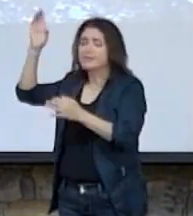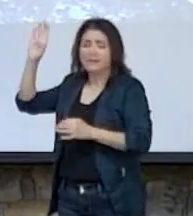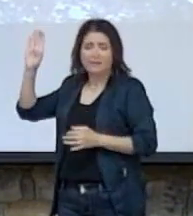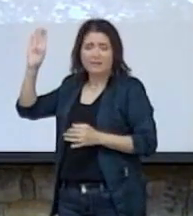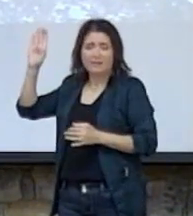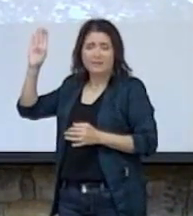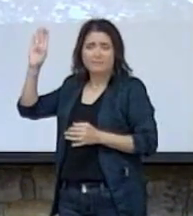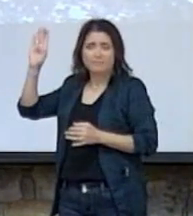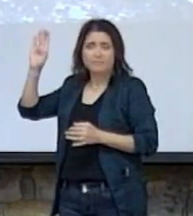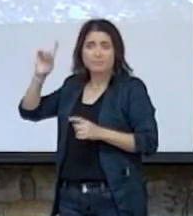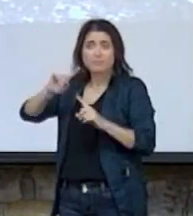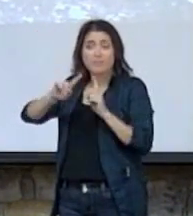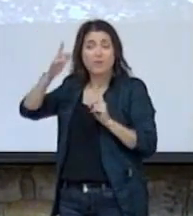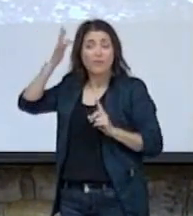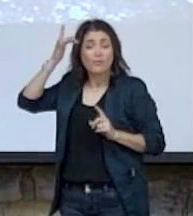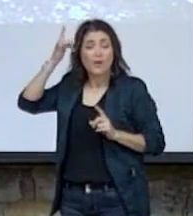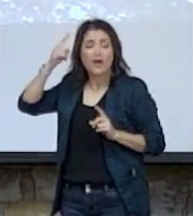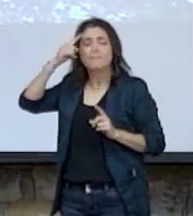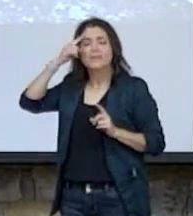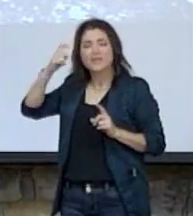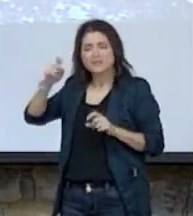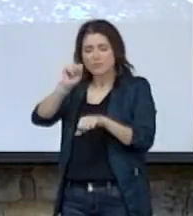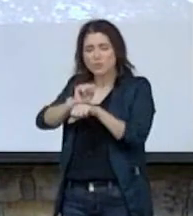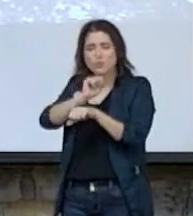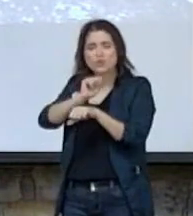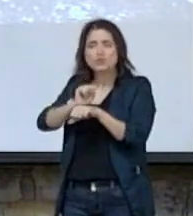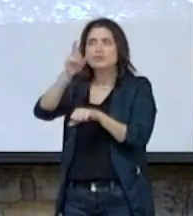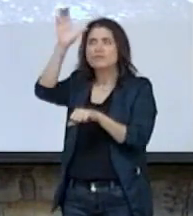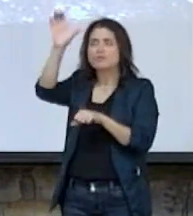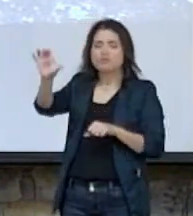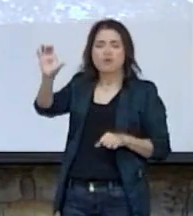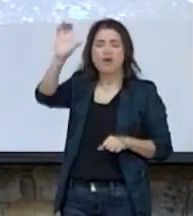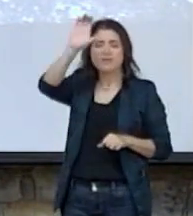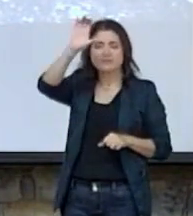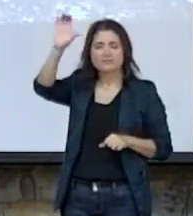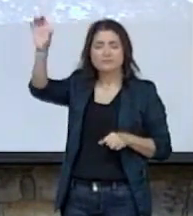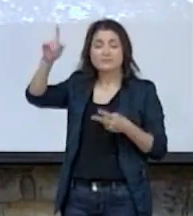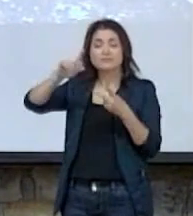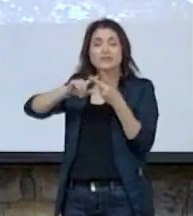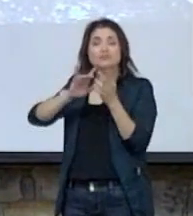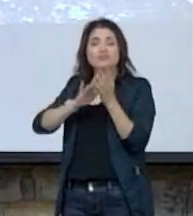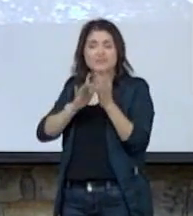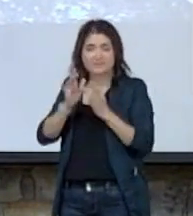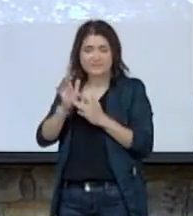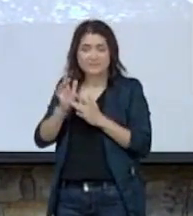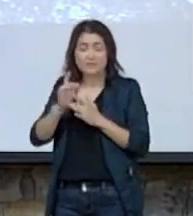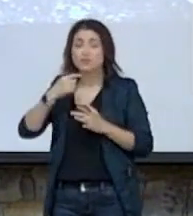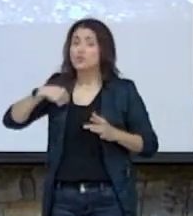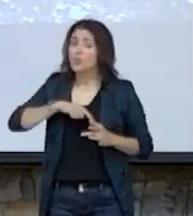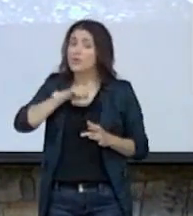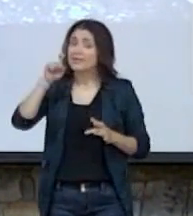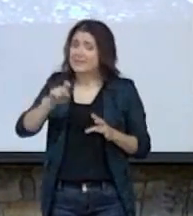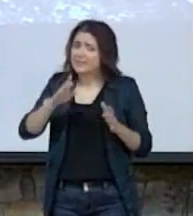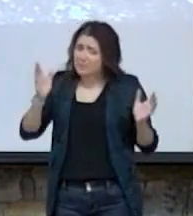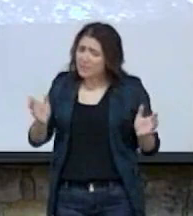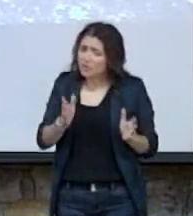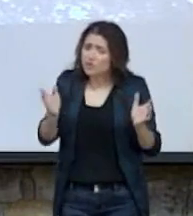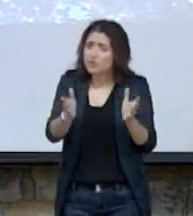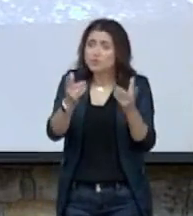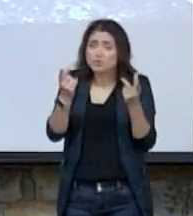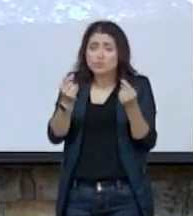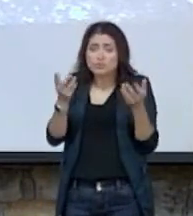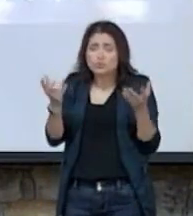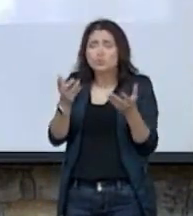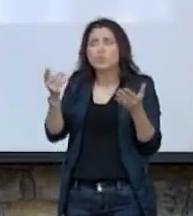all because of the work of the cross in Jesus. So we need to be encouraged to draw near to